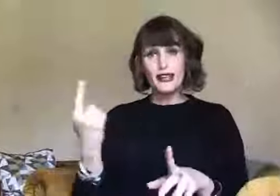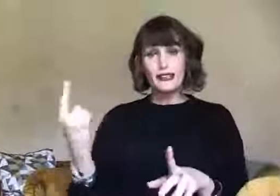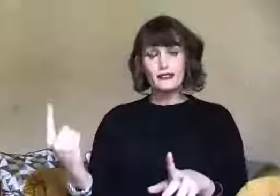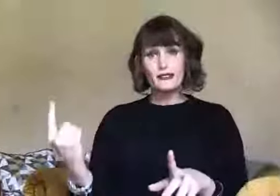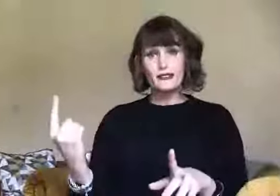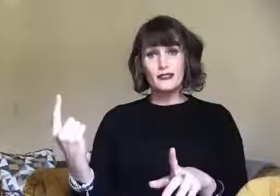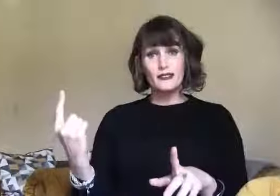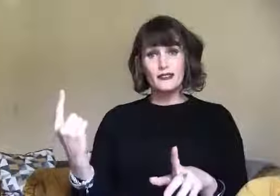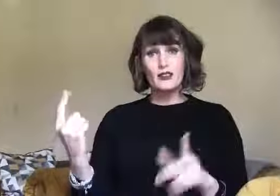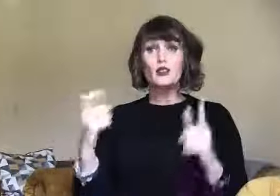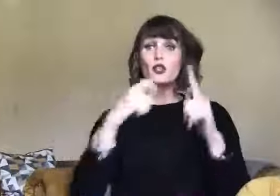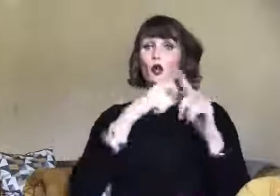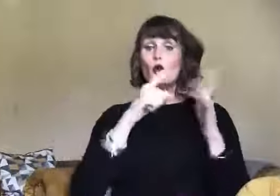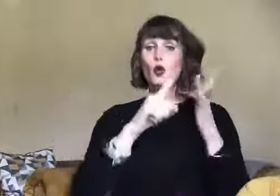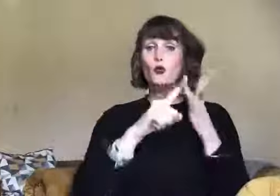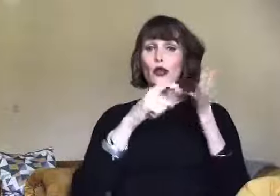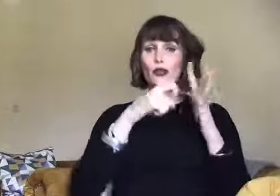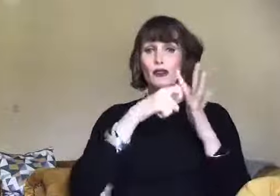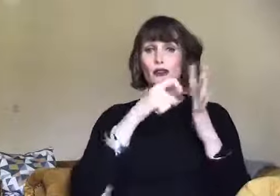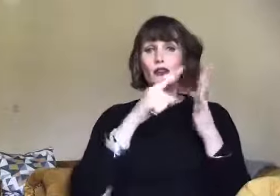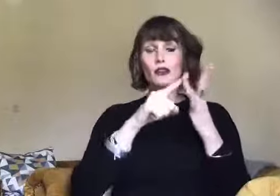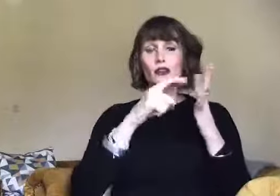everybody to Kokoro